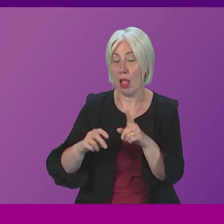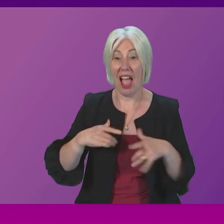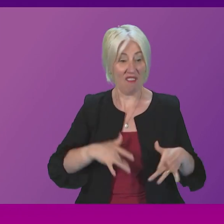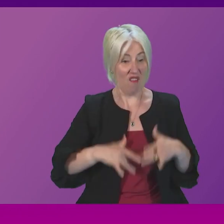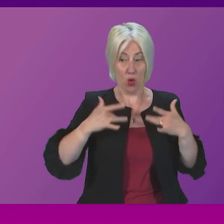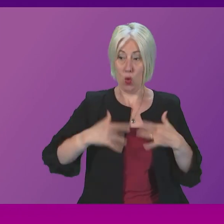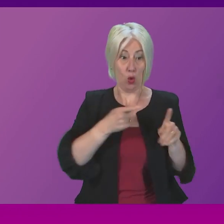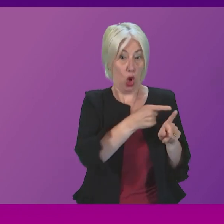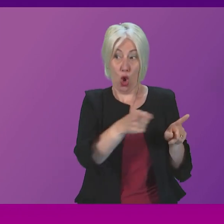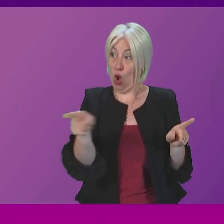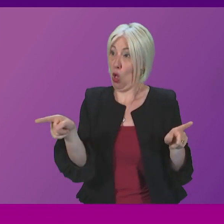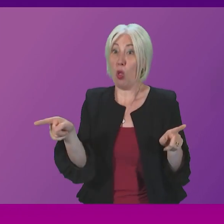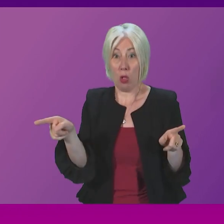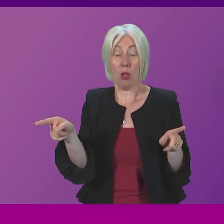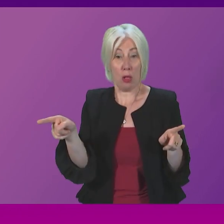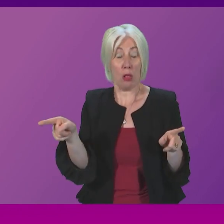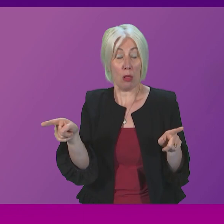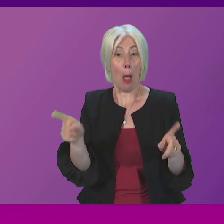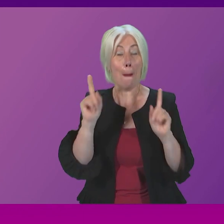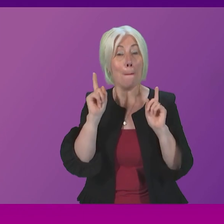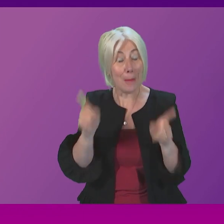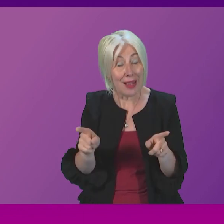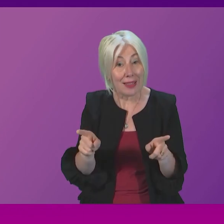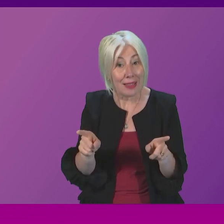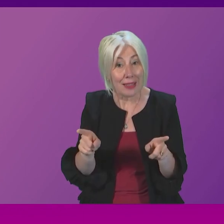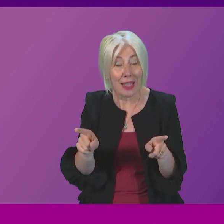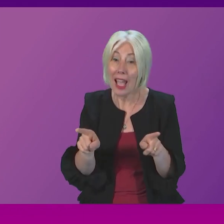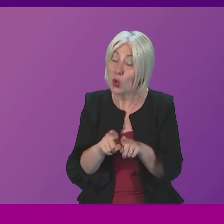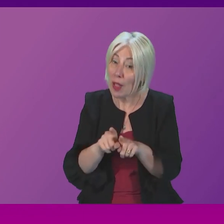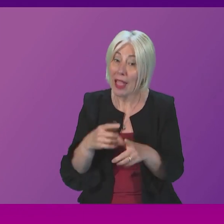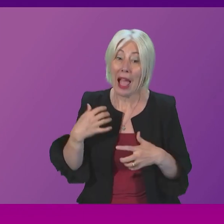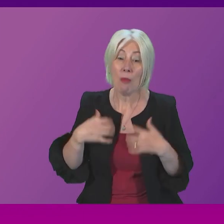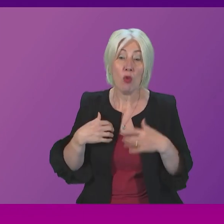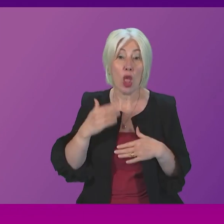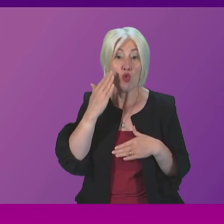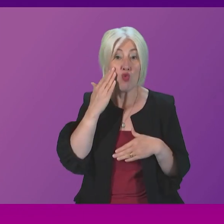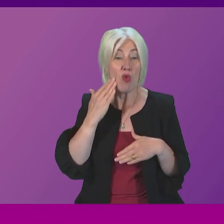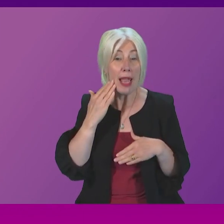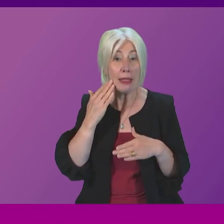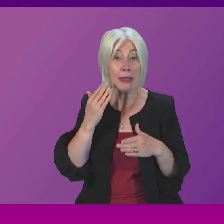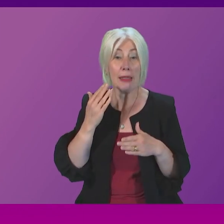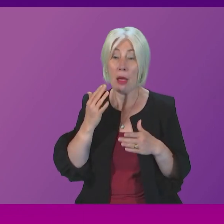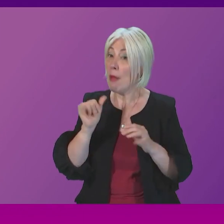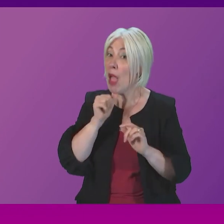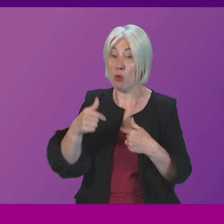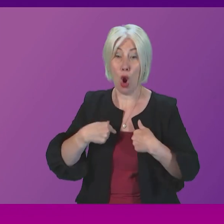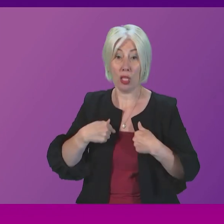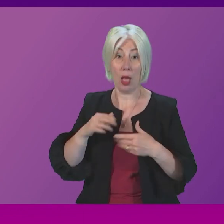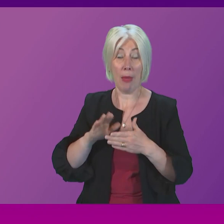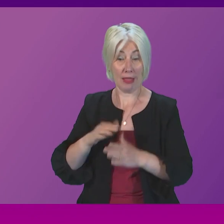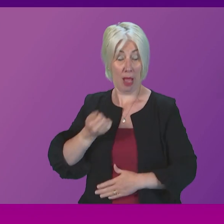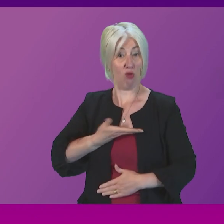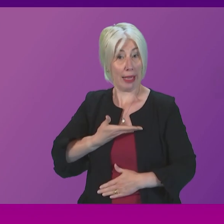all of those things, but I am also interested in race. I might not be, and I reserve the right as a woman of colour